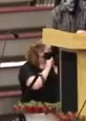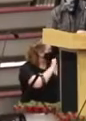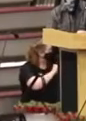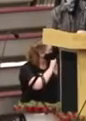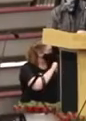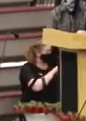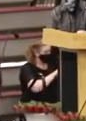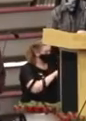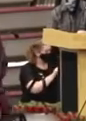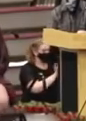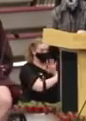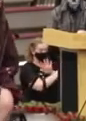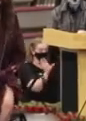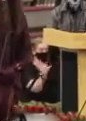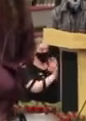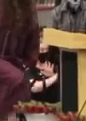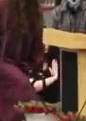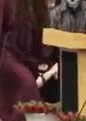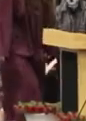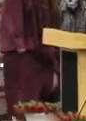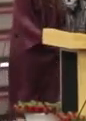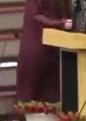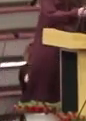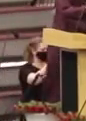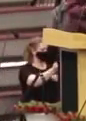Maggie Mary Chaplin.